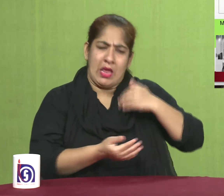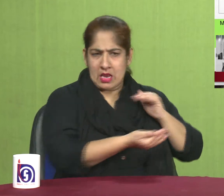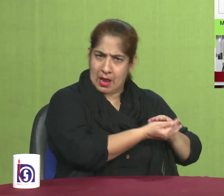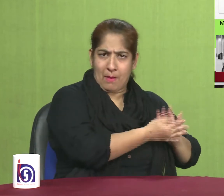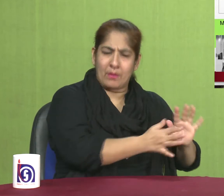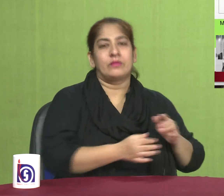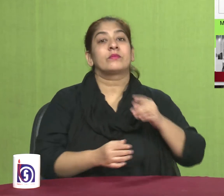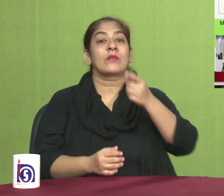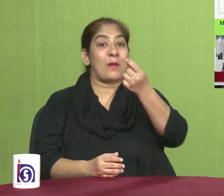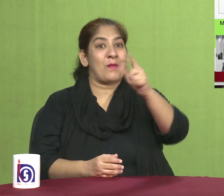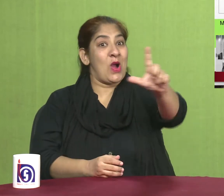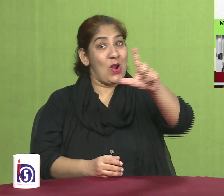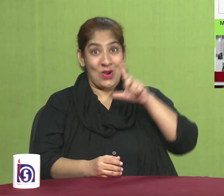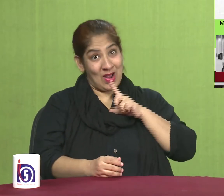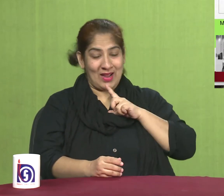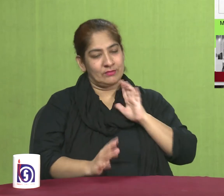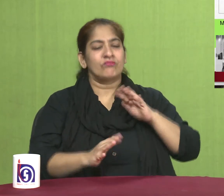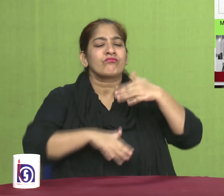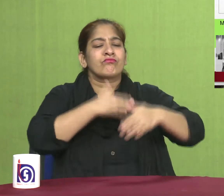are different types of documents.